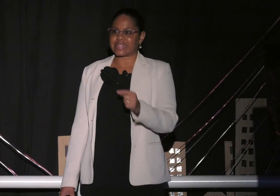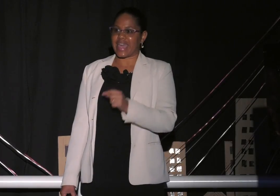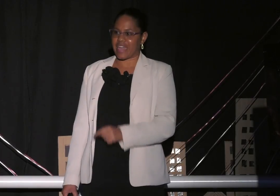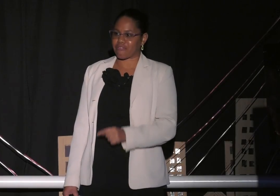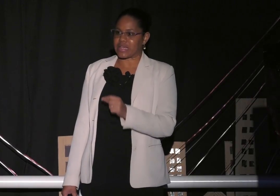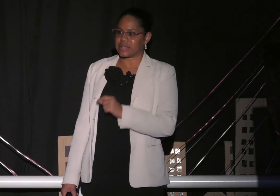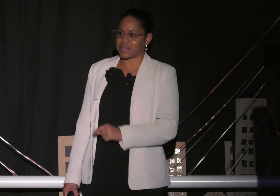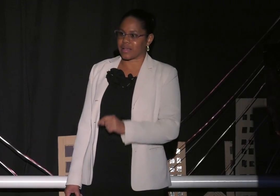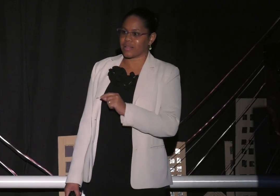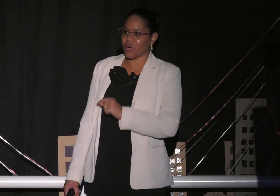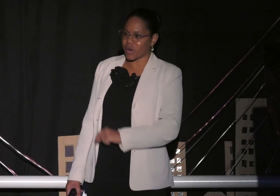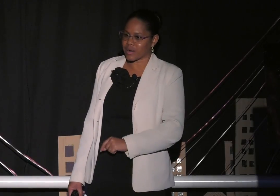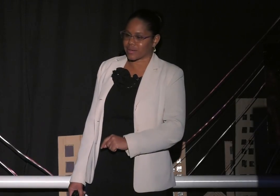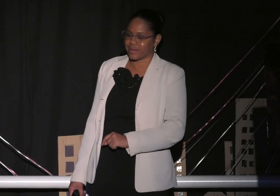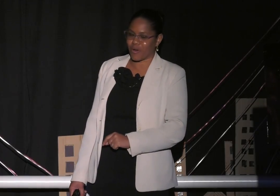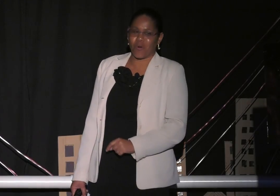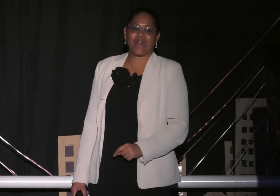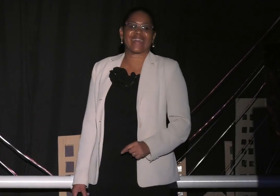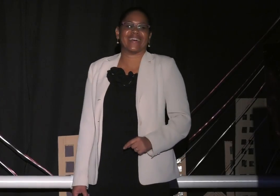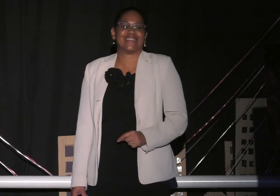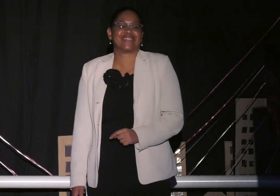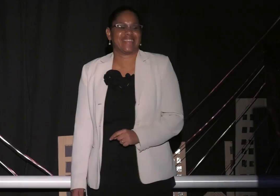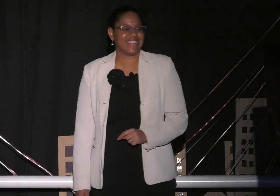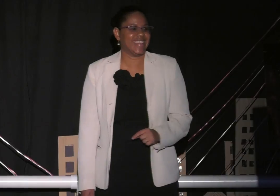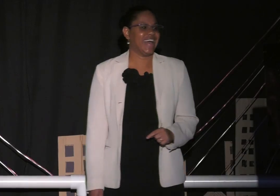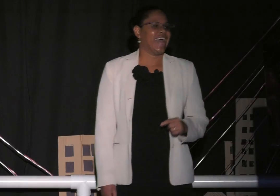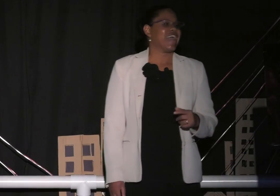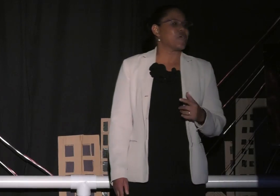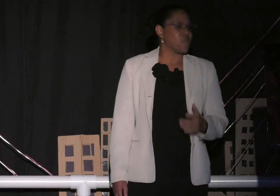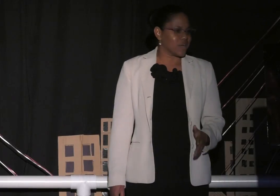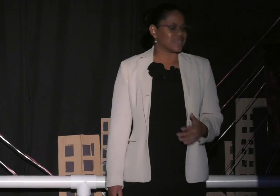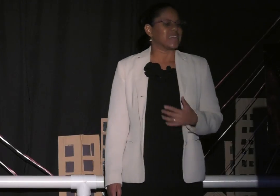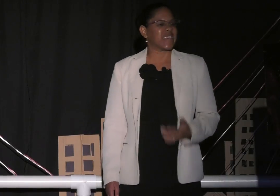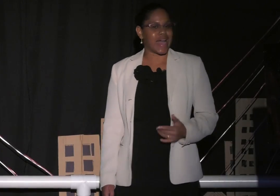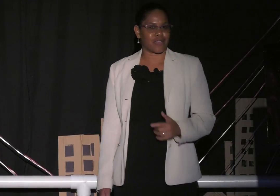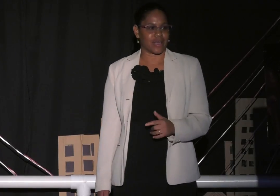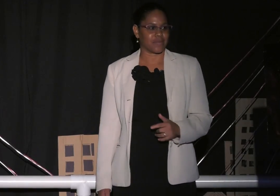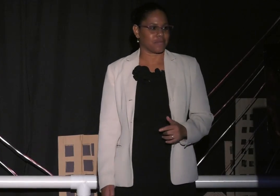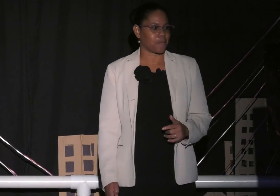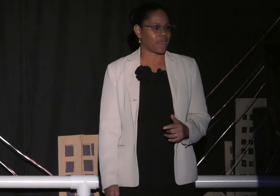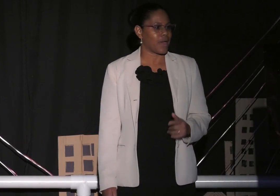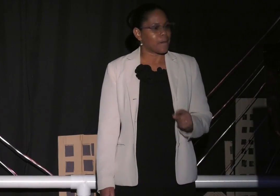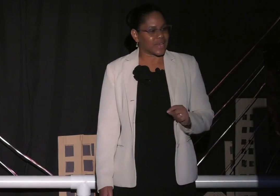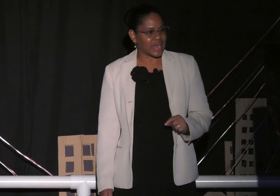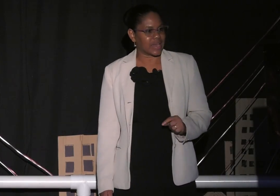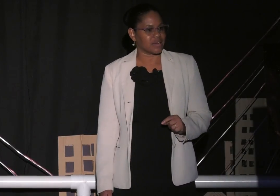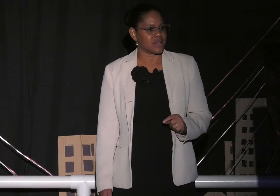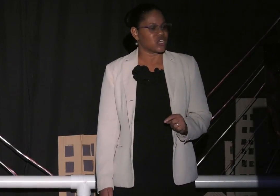to every single word. Oh my gosh. It was tiring. But again,